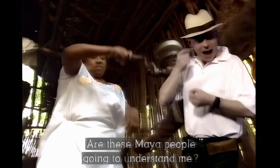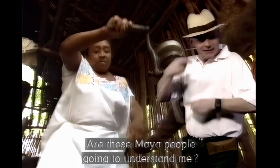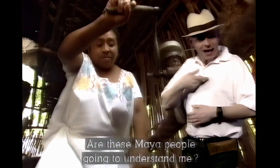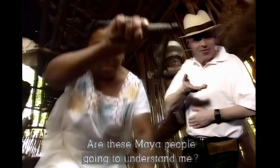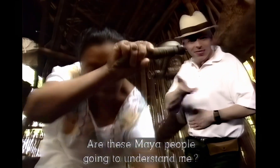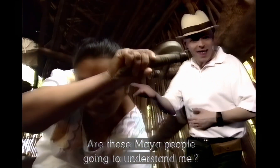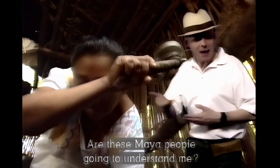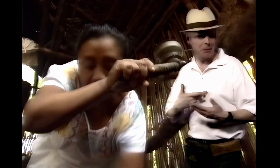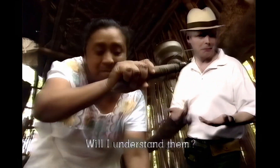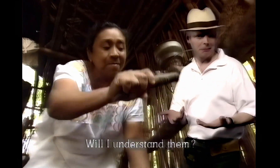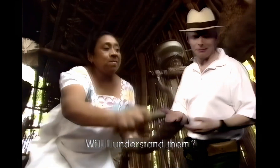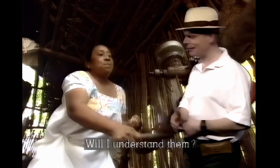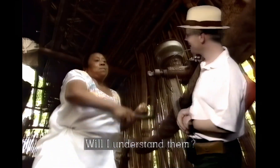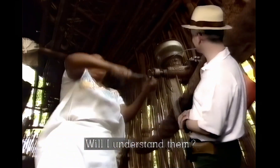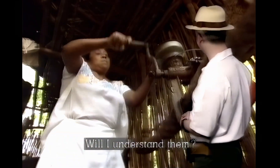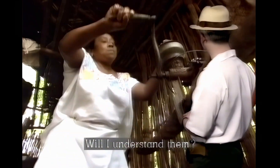I understand them?